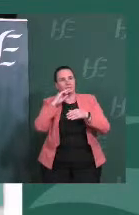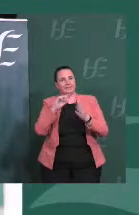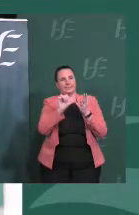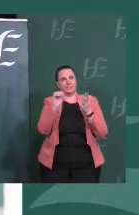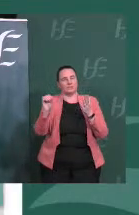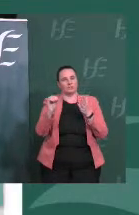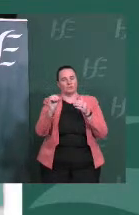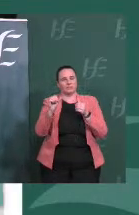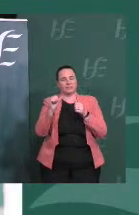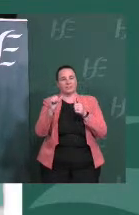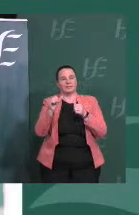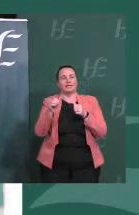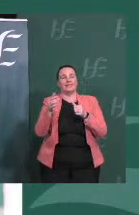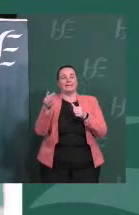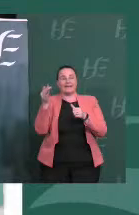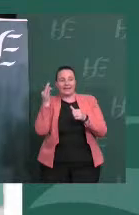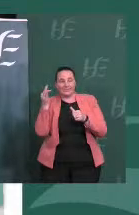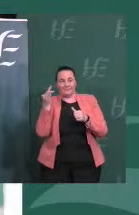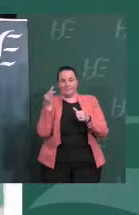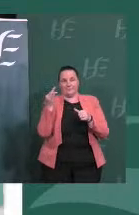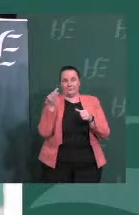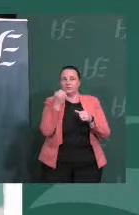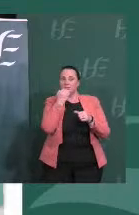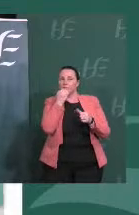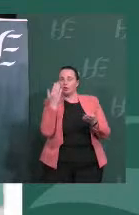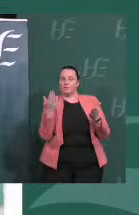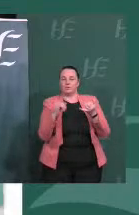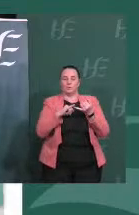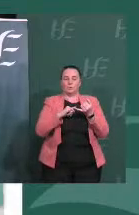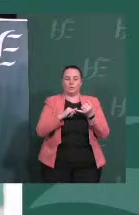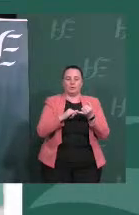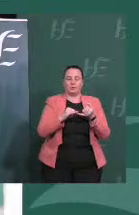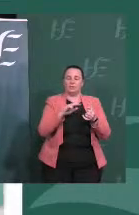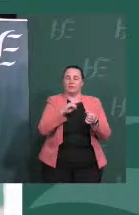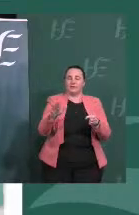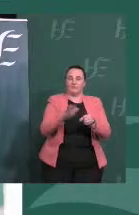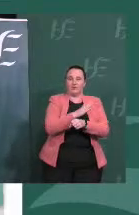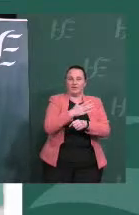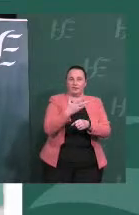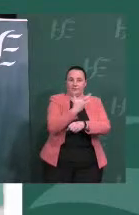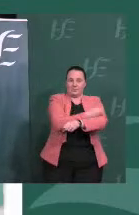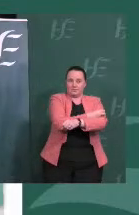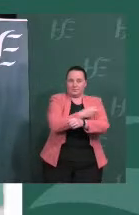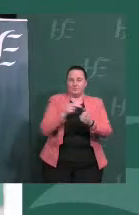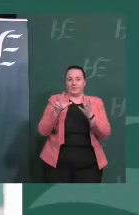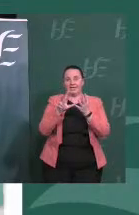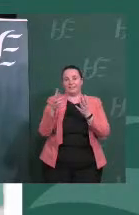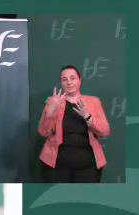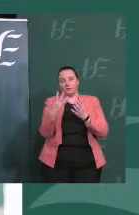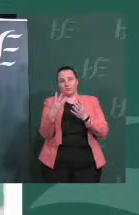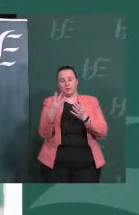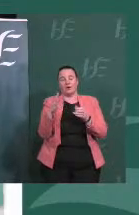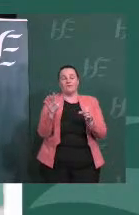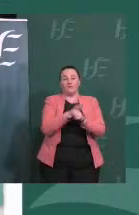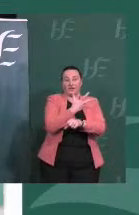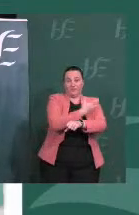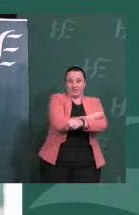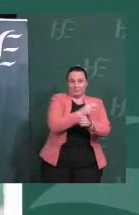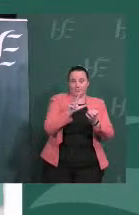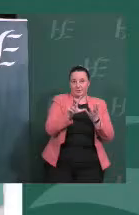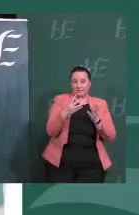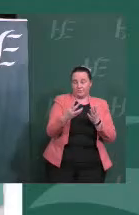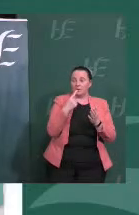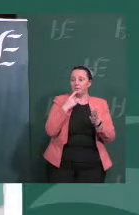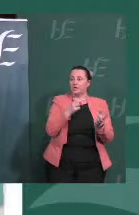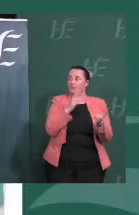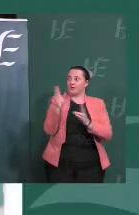to hospital, for example, under this assumption, for those who are not fully vaccinated, and 84 admitted to hospital who are fully vaccinated. On the